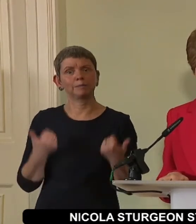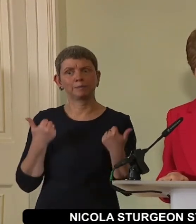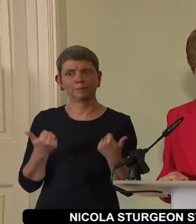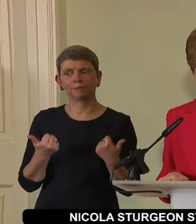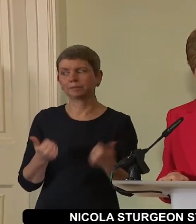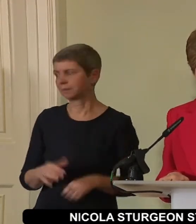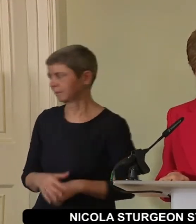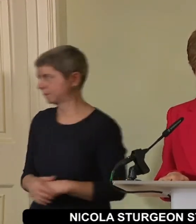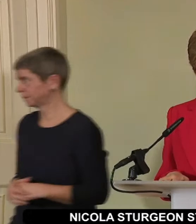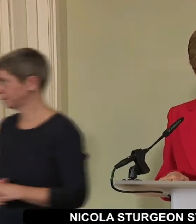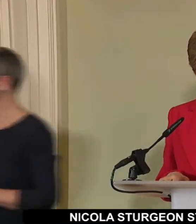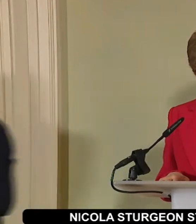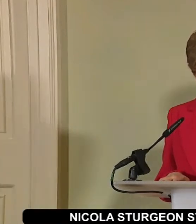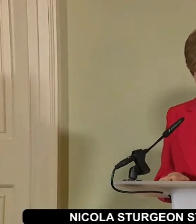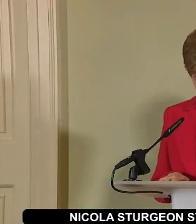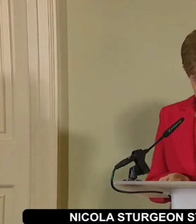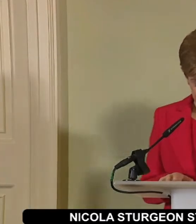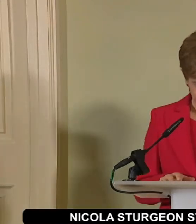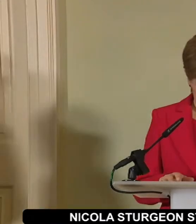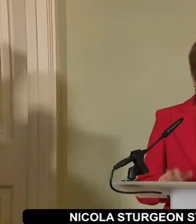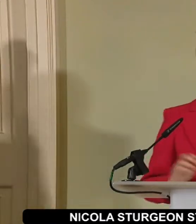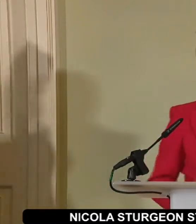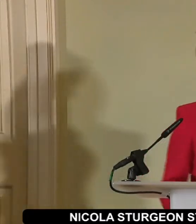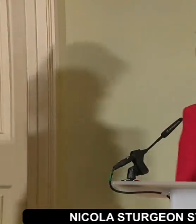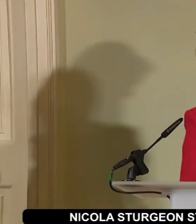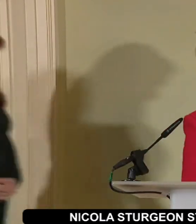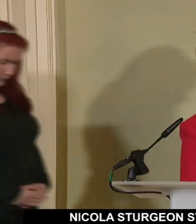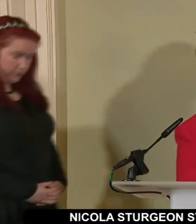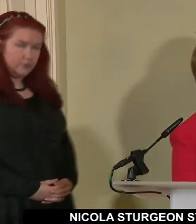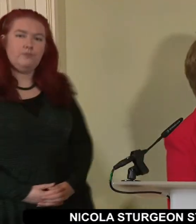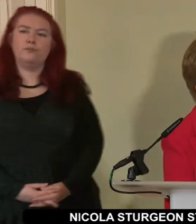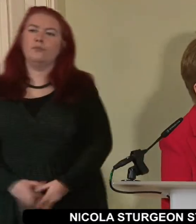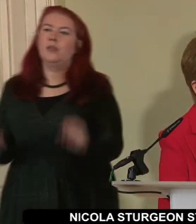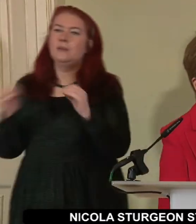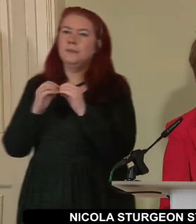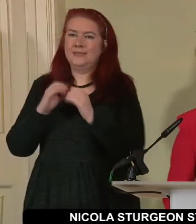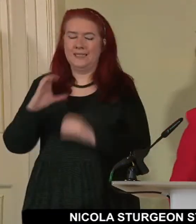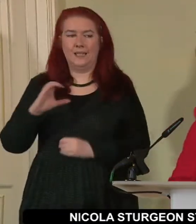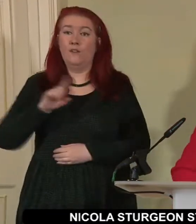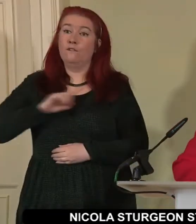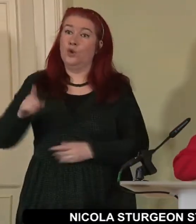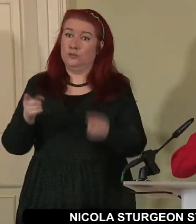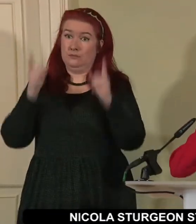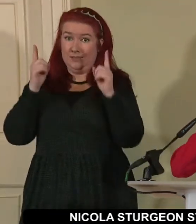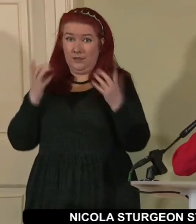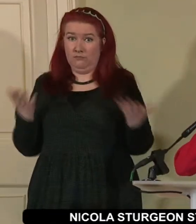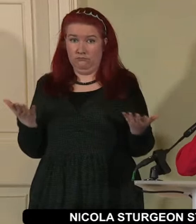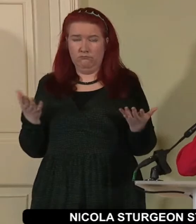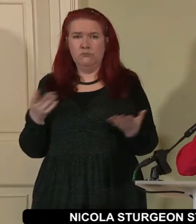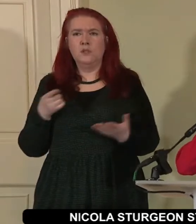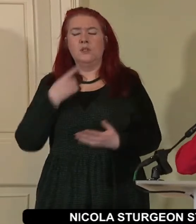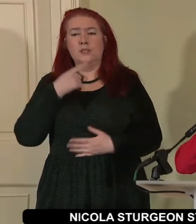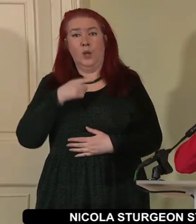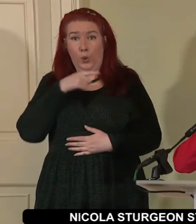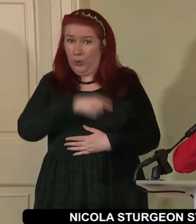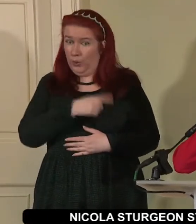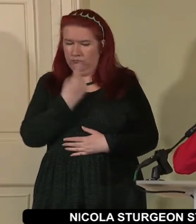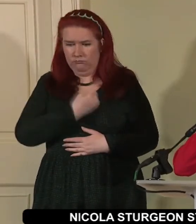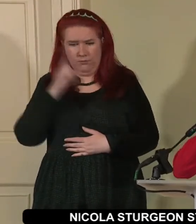now, and I'll start with Glen Campbell from the BBC. First Minister, if you can't lead Scotland